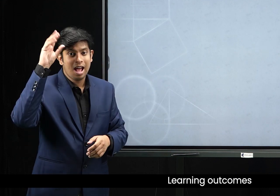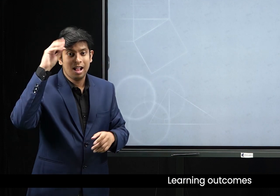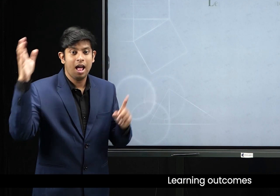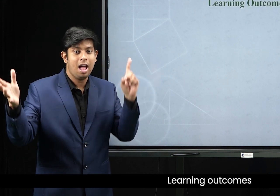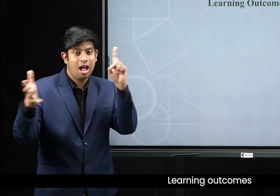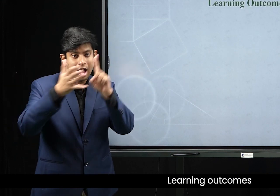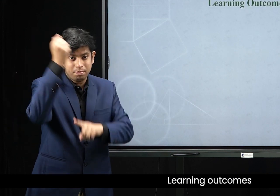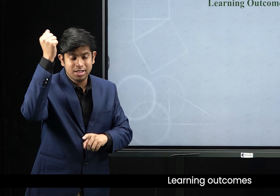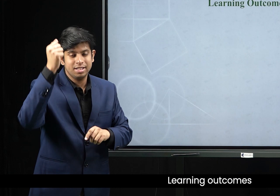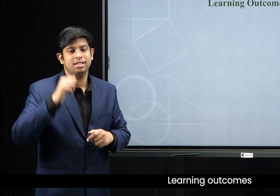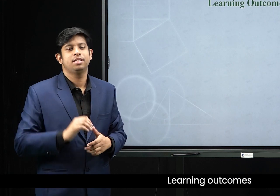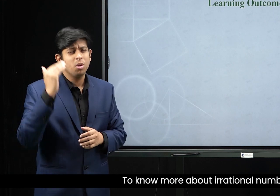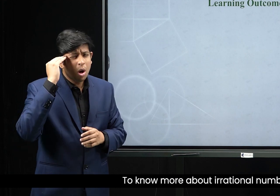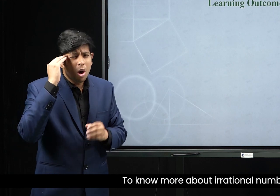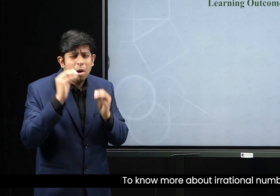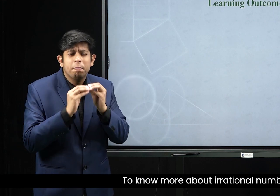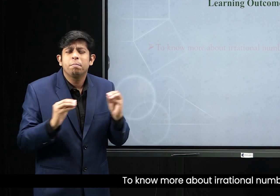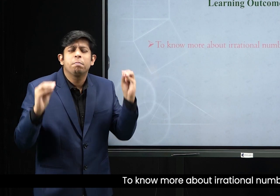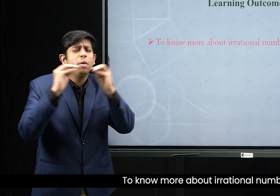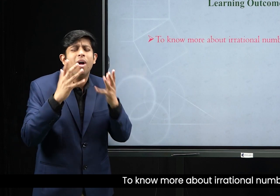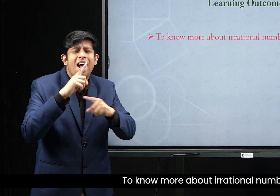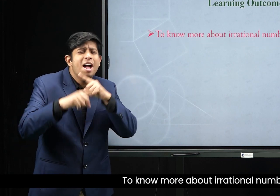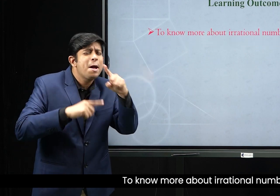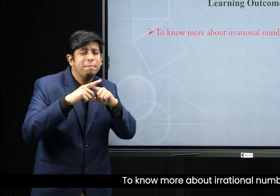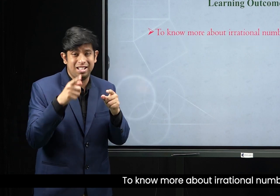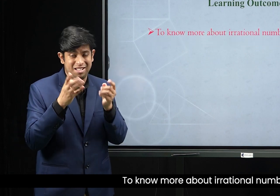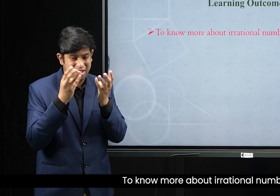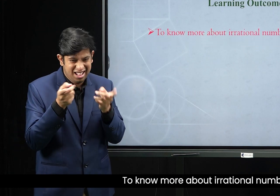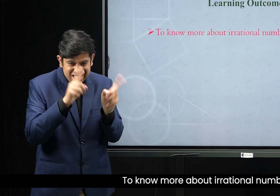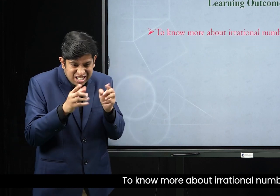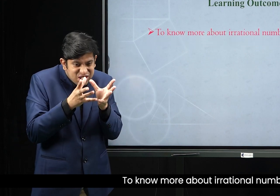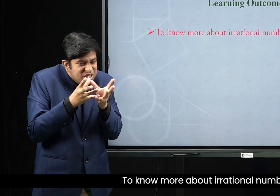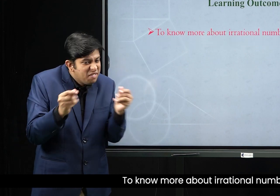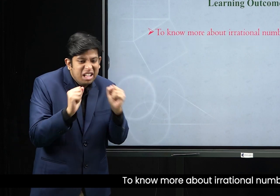Learning outcomes. To know more about irrational numbers,